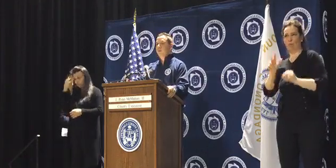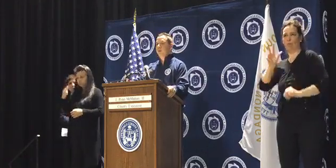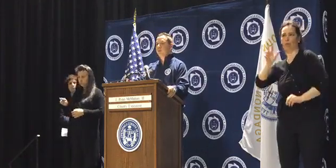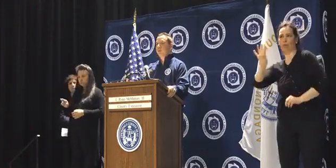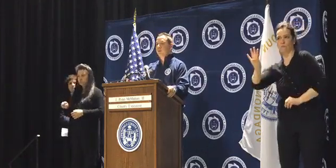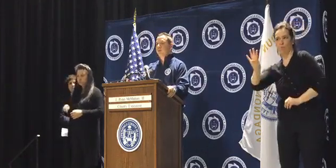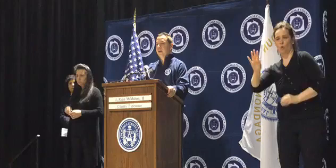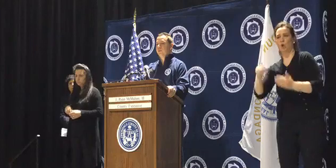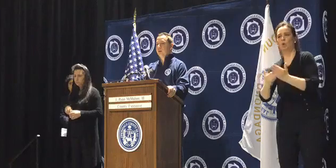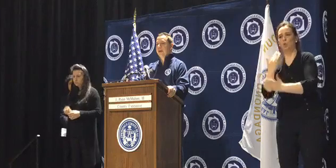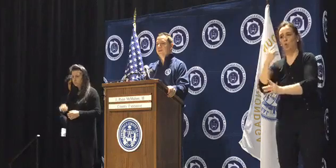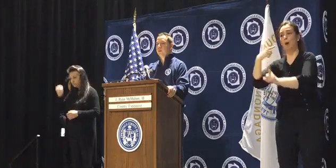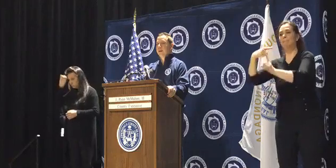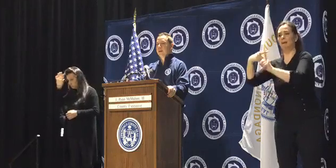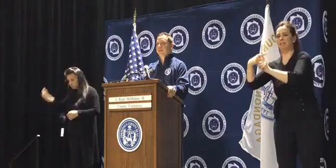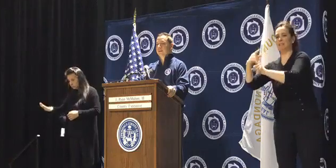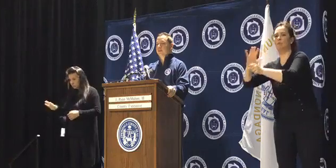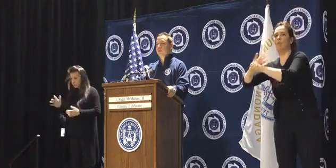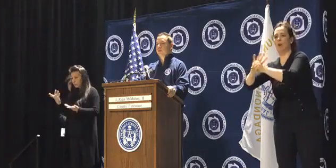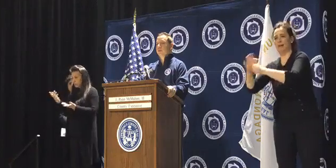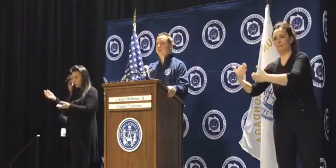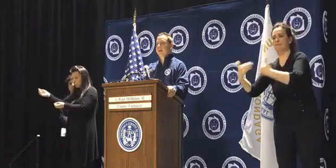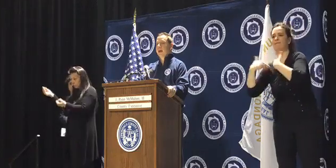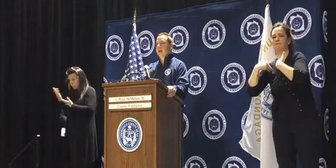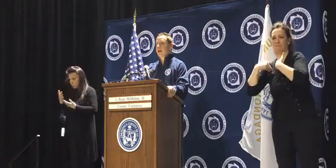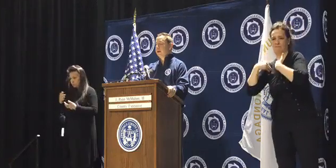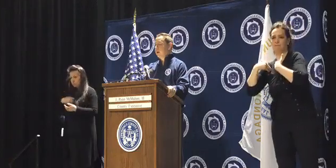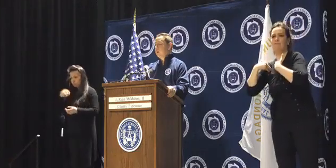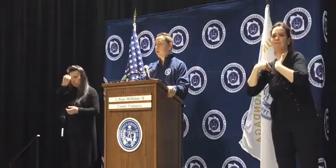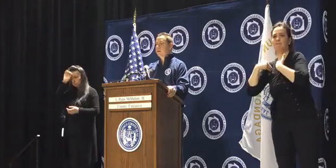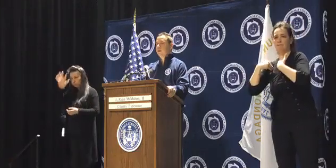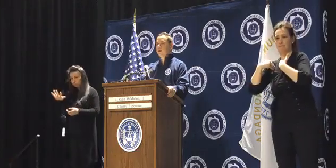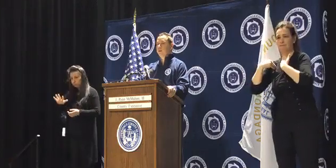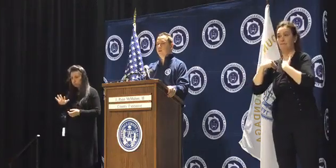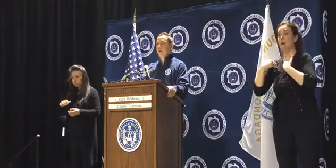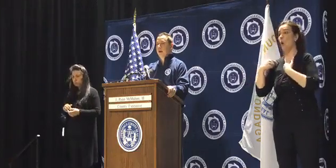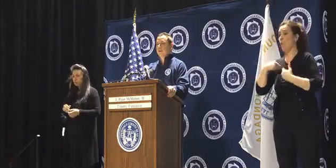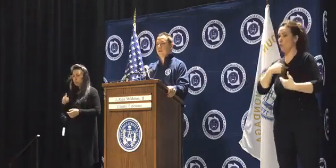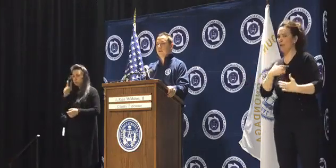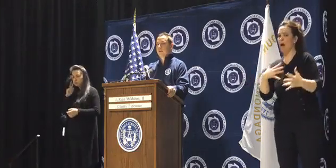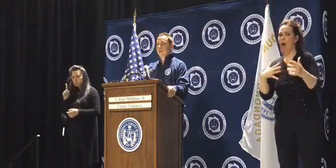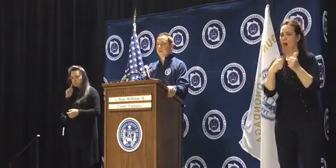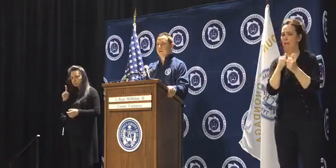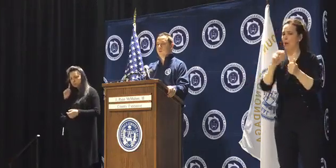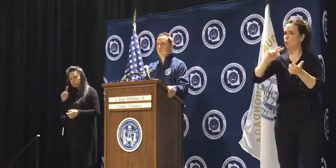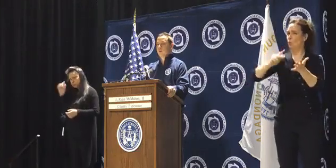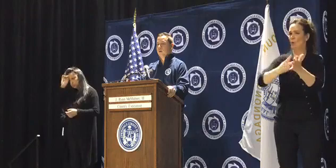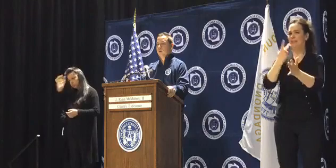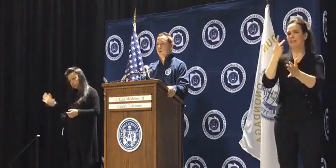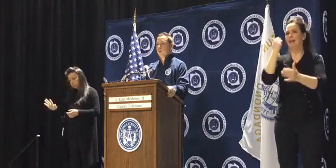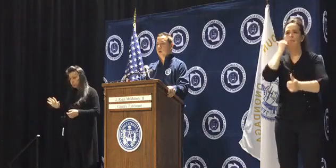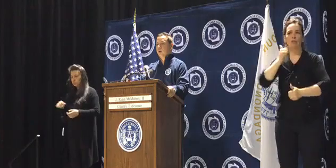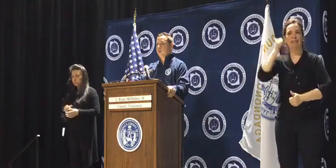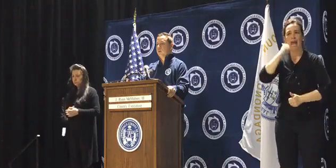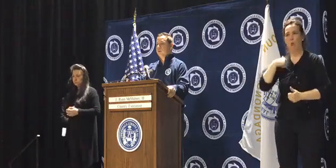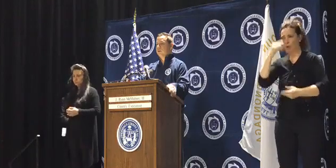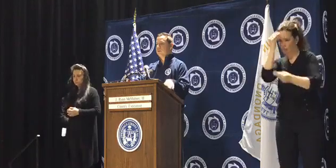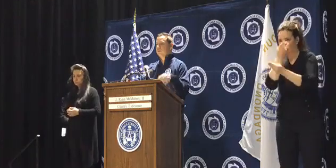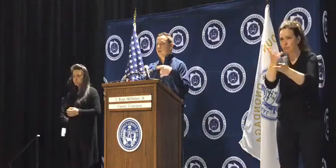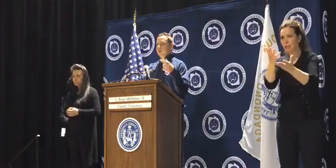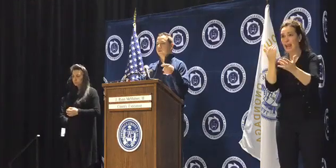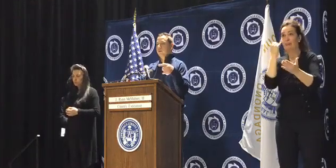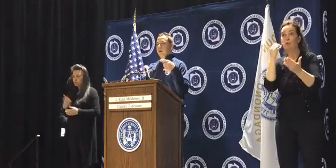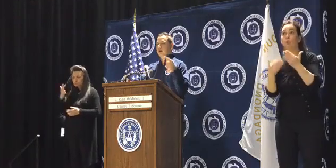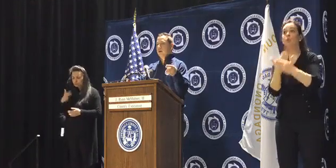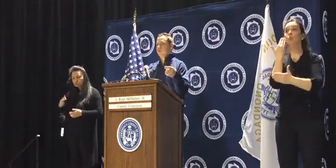sharing information with you as we get it, essentially twice a day, and we'll continue to do that. And the only way we get